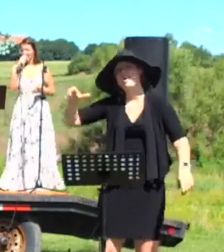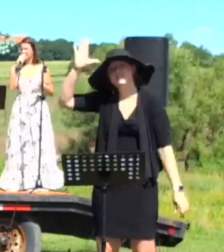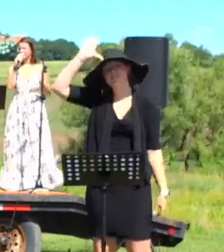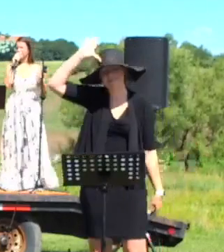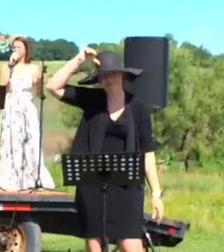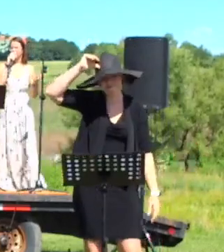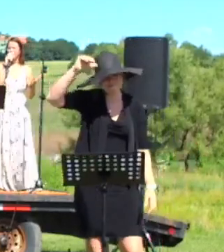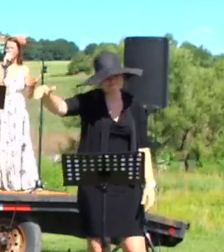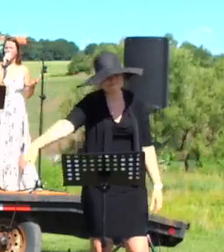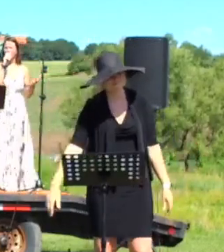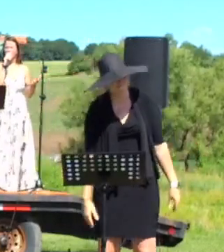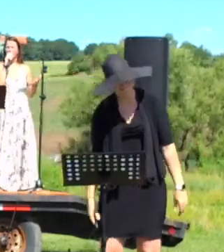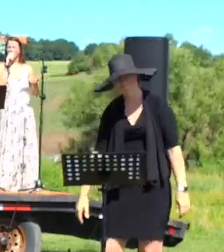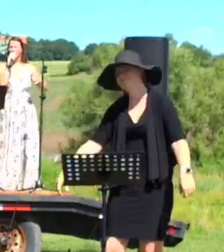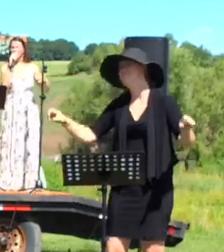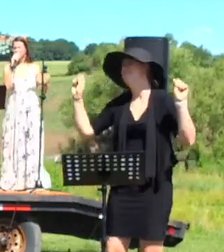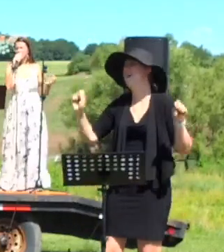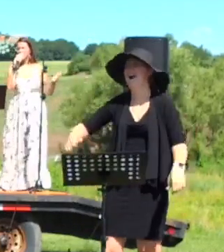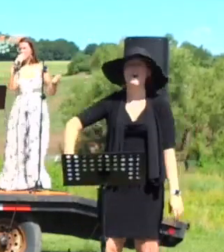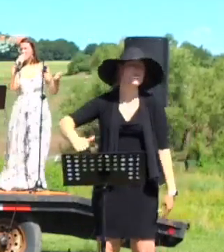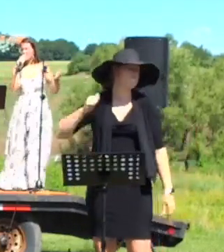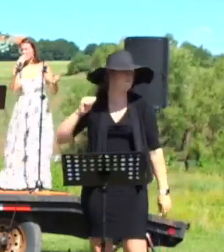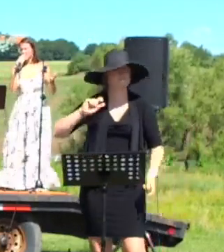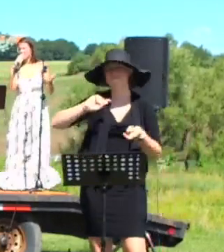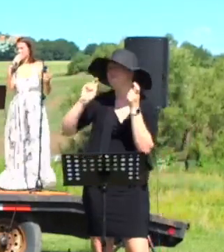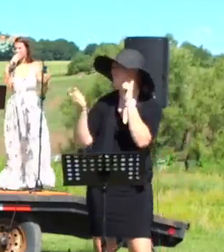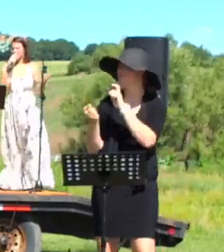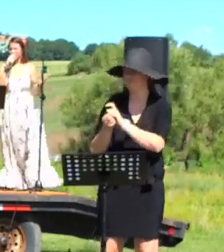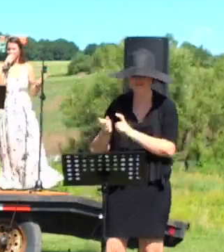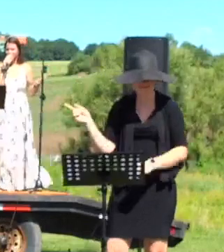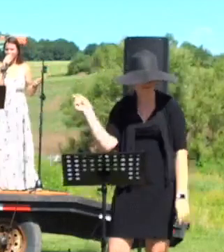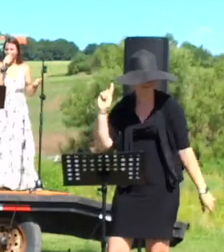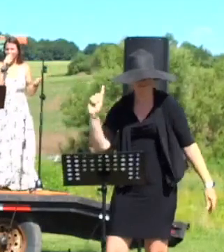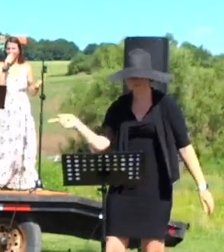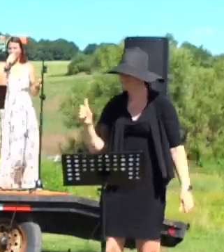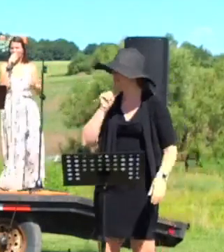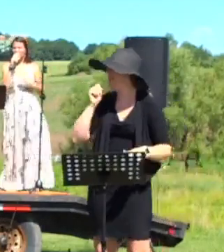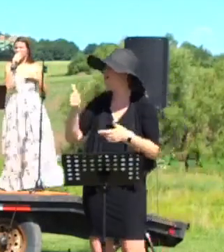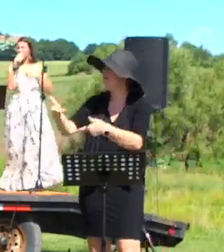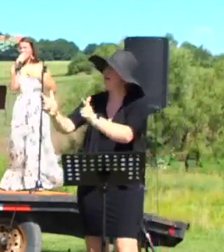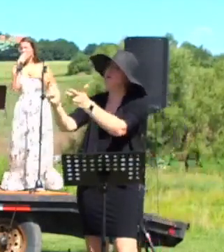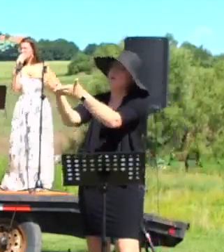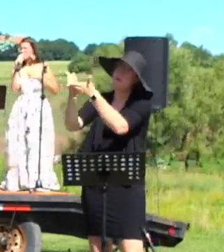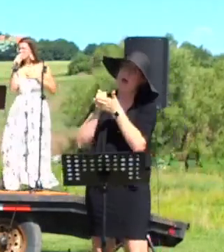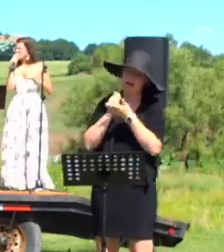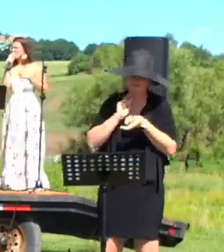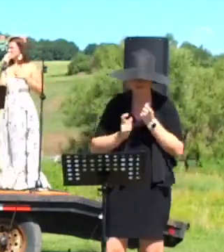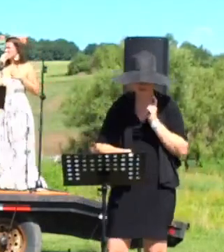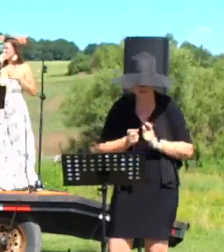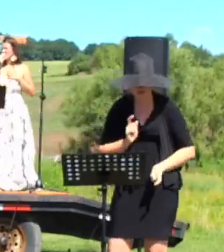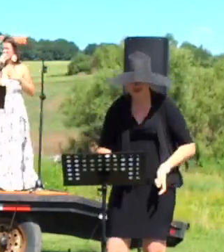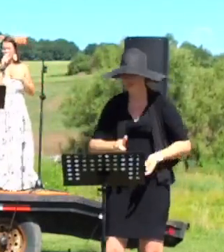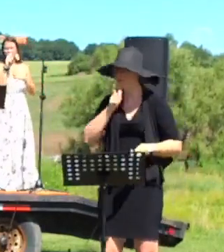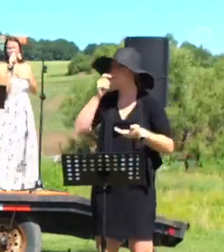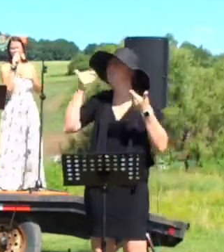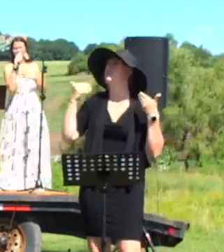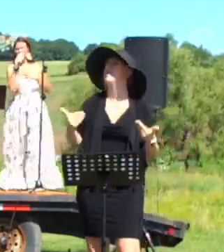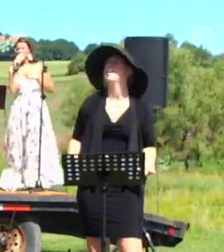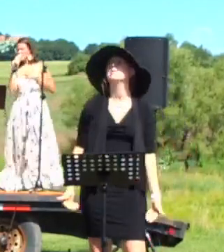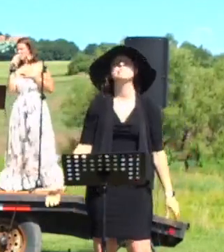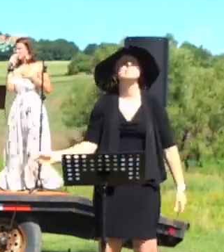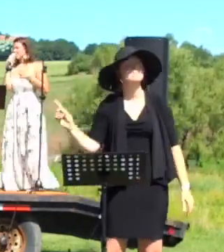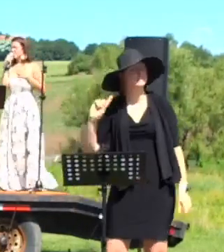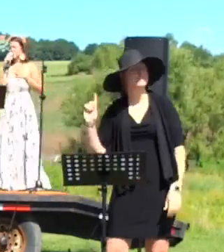And I could hold on. I could hold on to who I am and never let